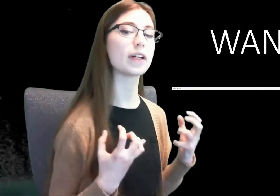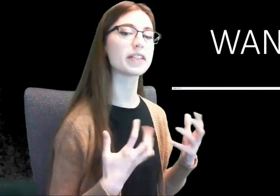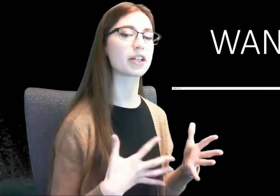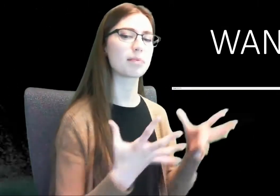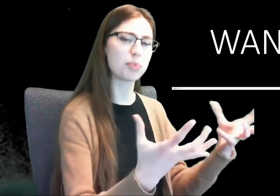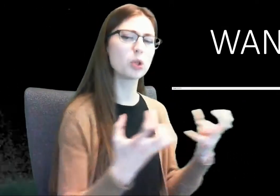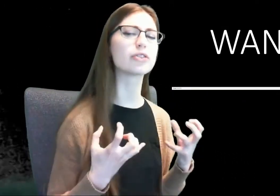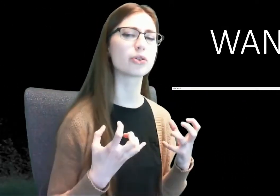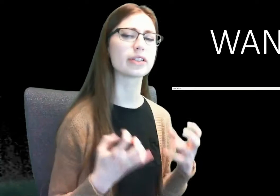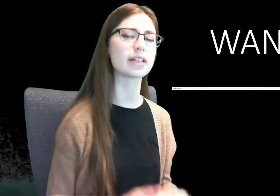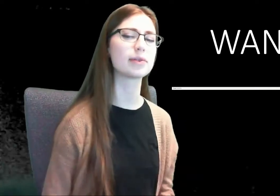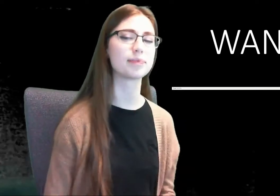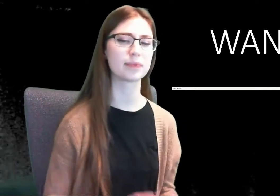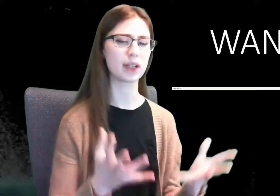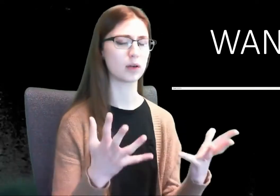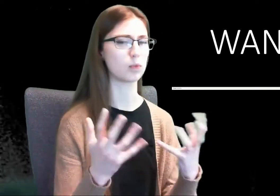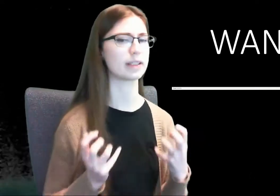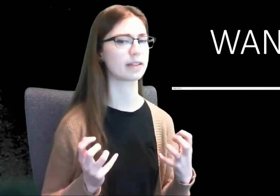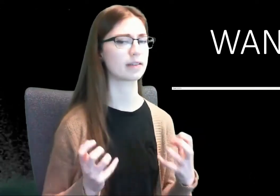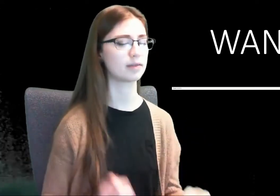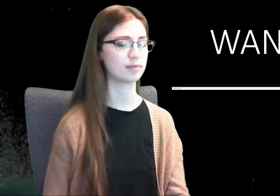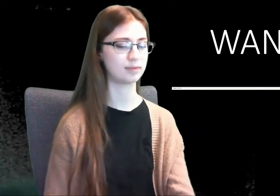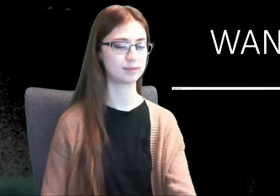Want, you're going to pull it towards you. Want.